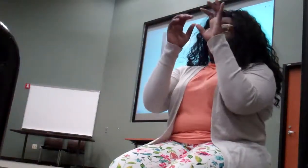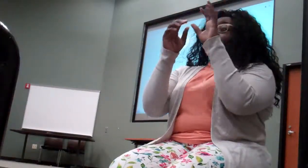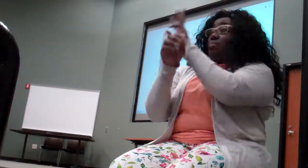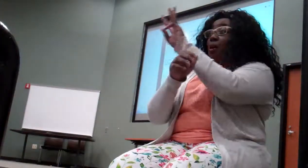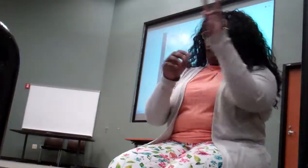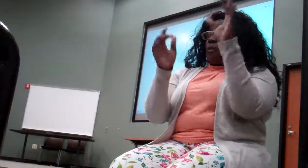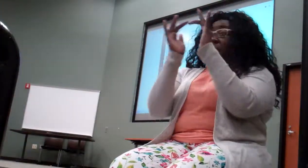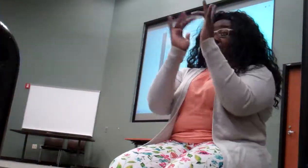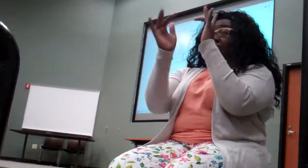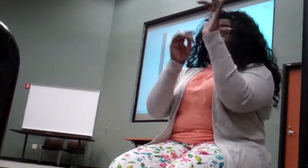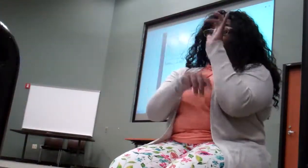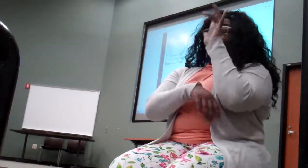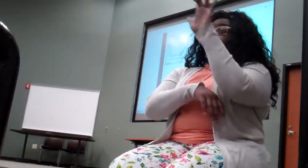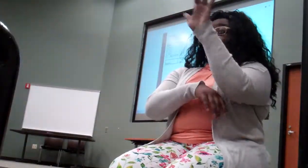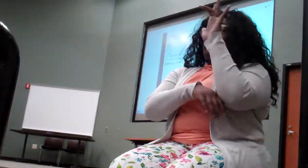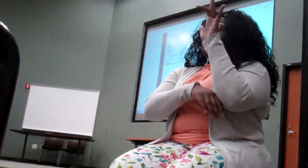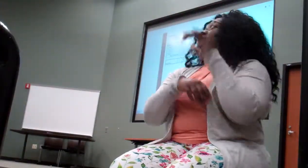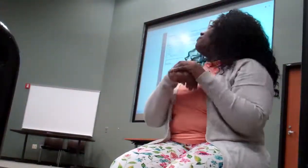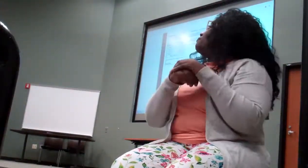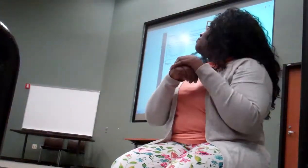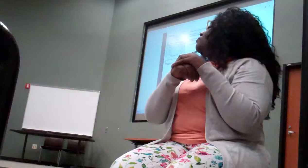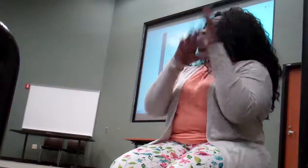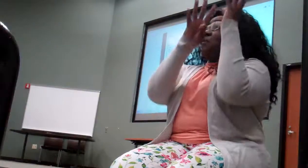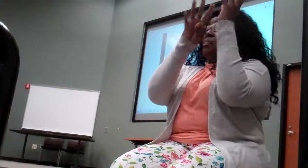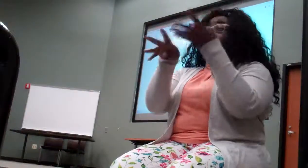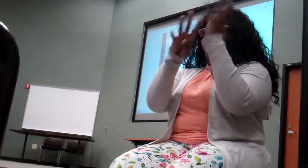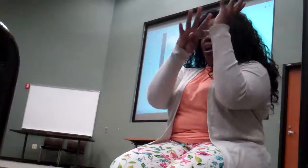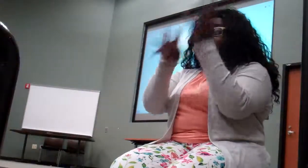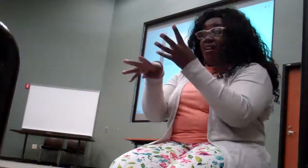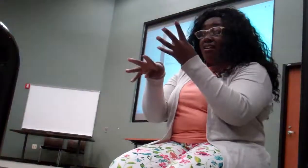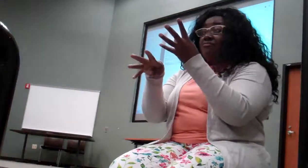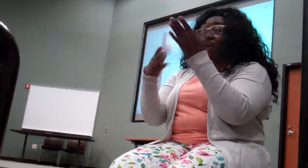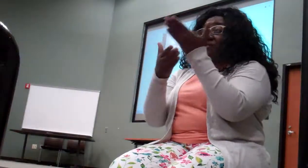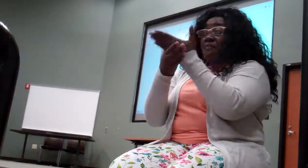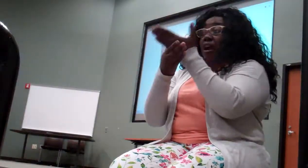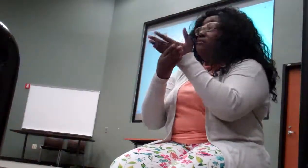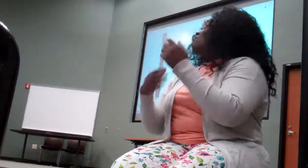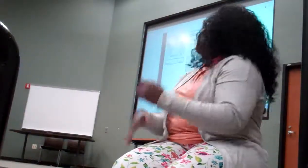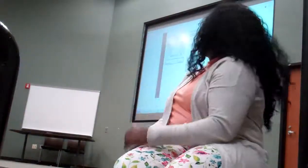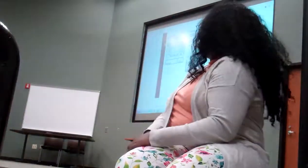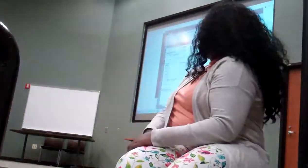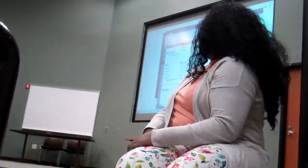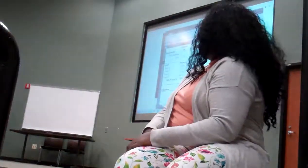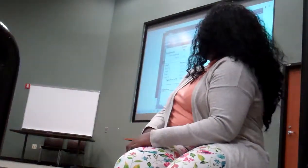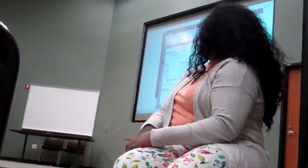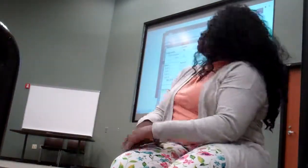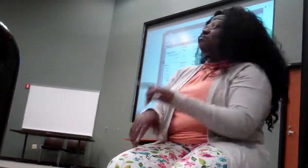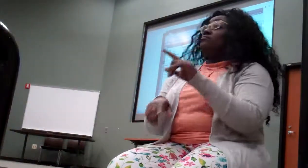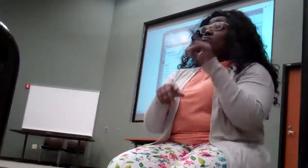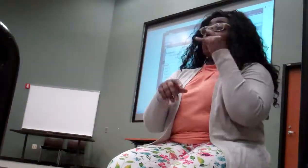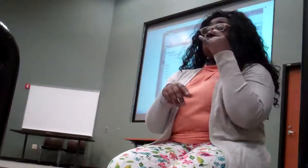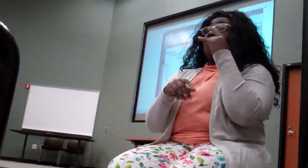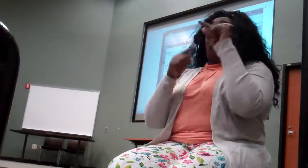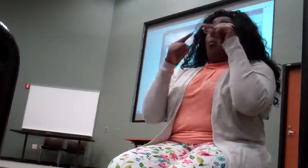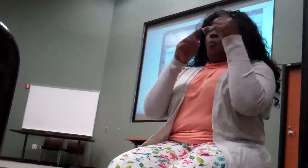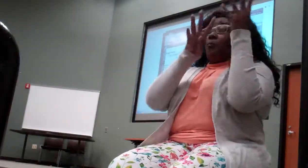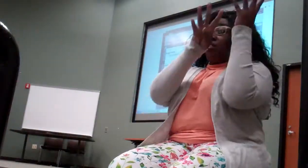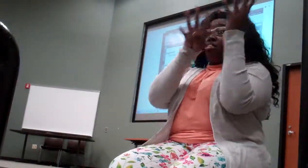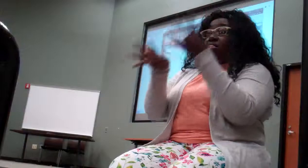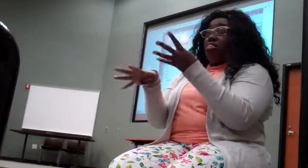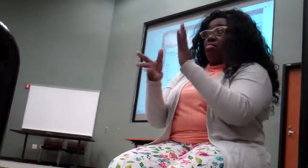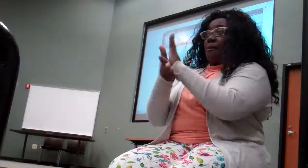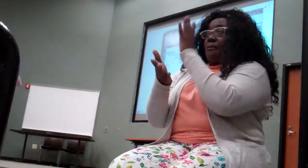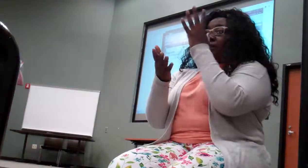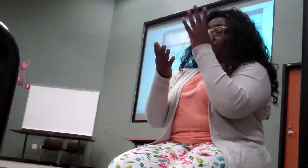you can download, and you need to actually download the Excel file. When you download the file, this is a